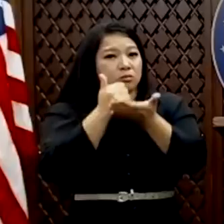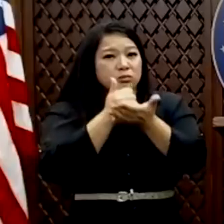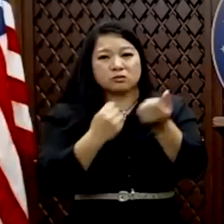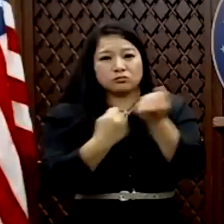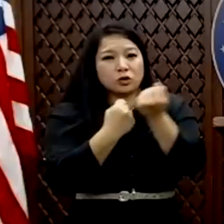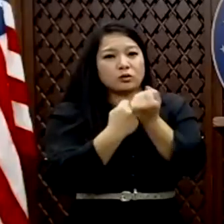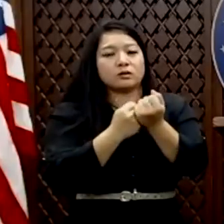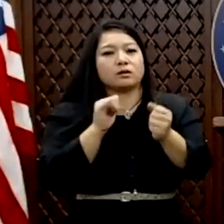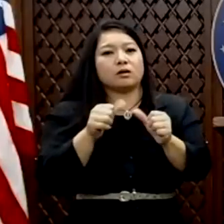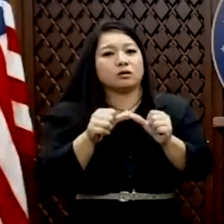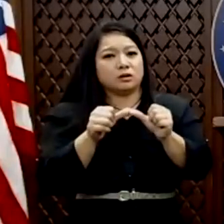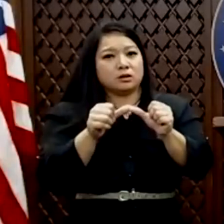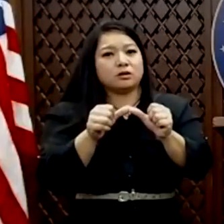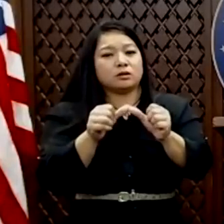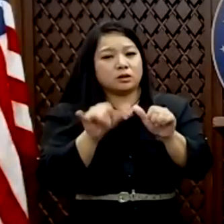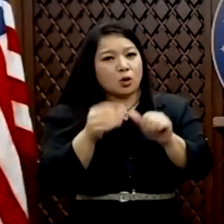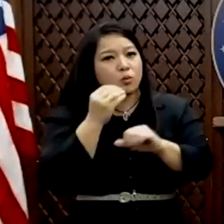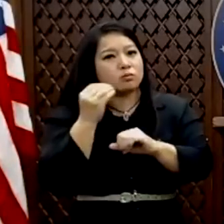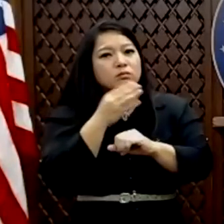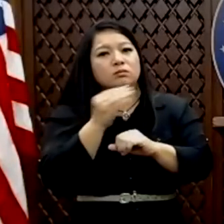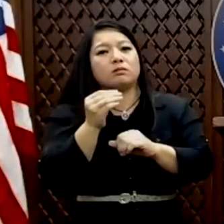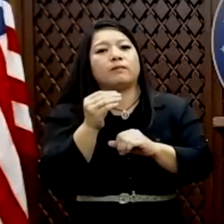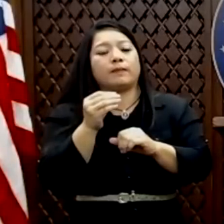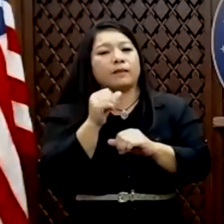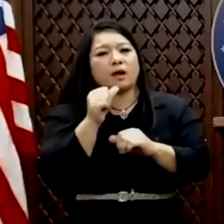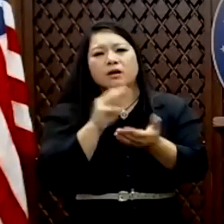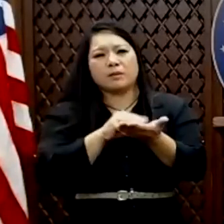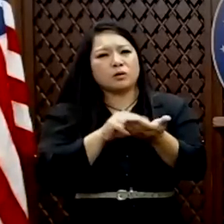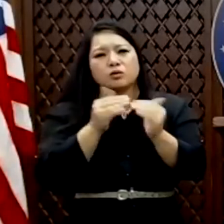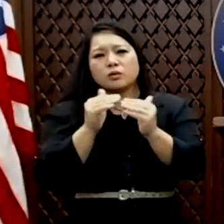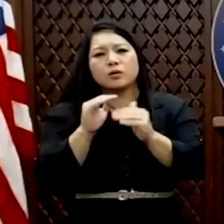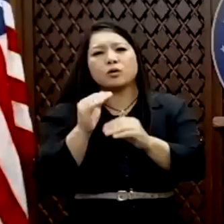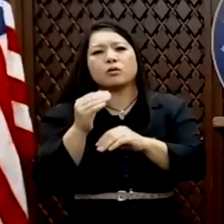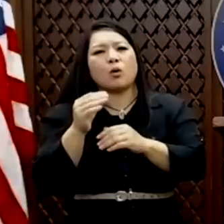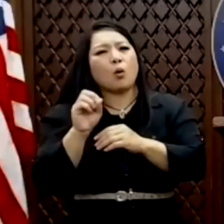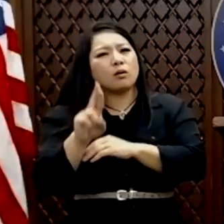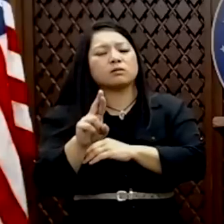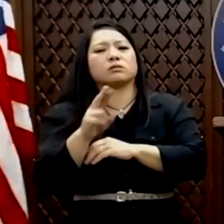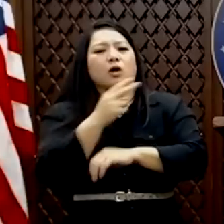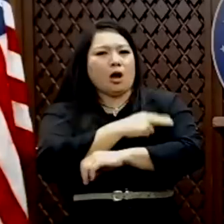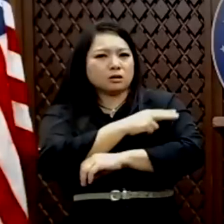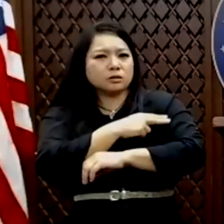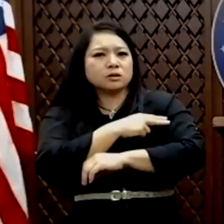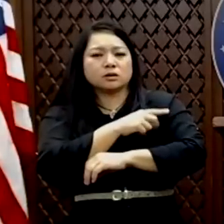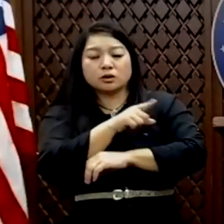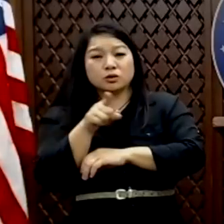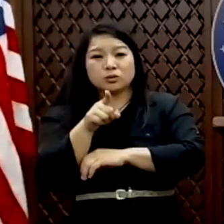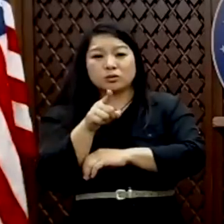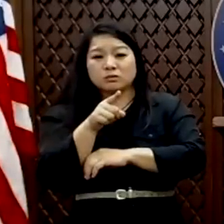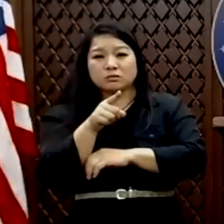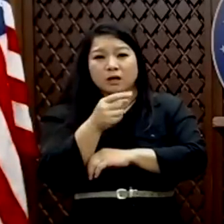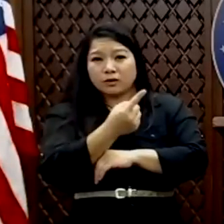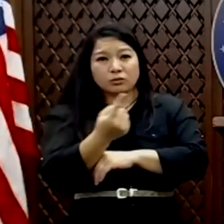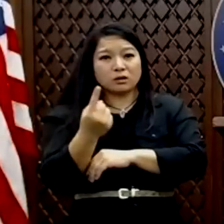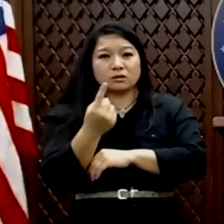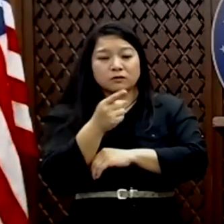the frontliner is not the medical community nor the hospital, but the frontliner is you. Every one of you